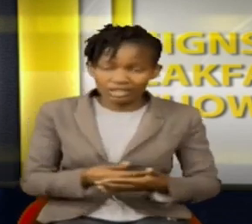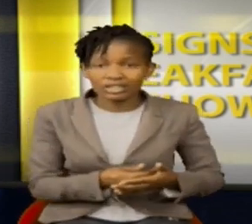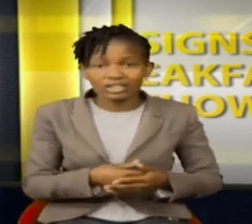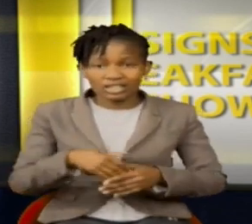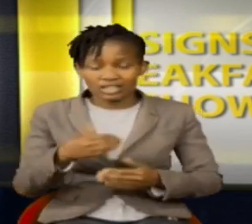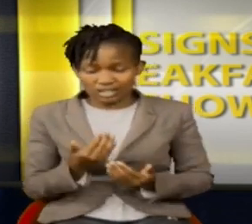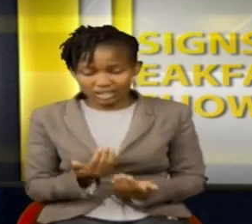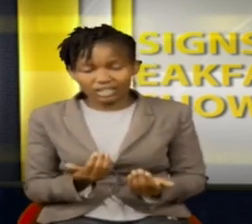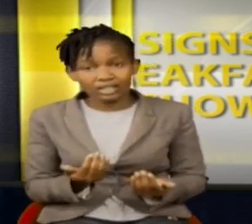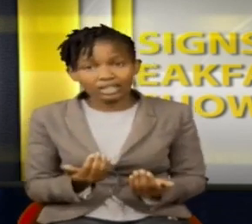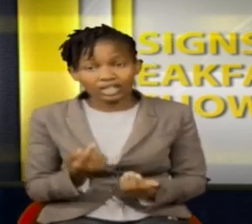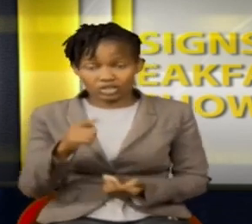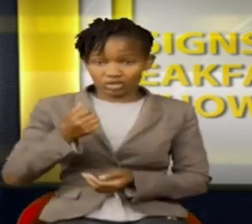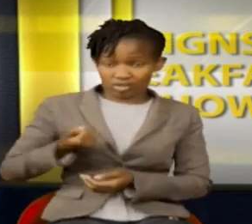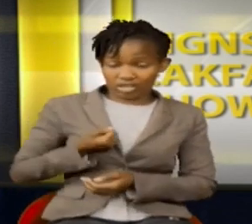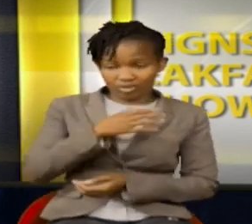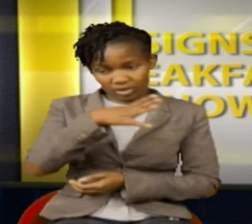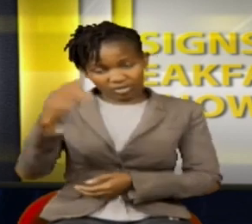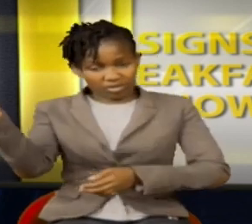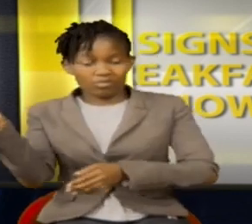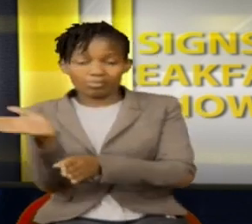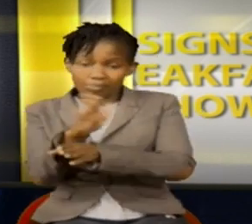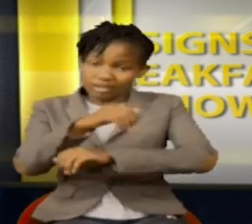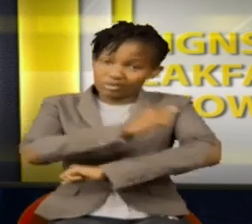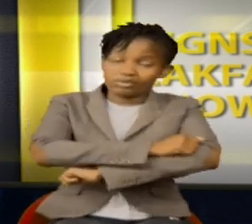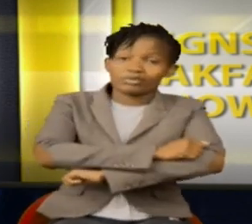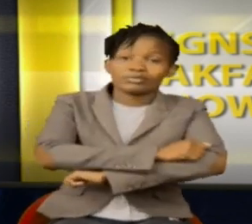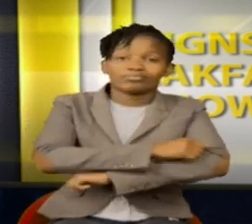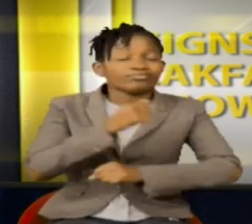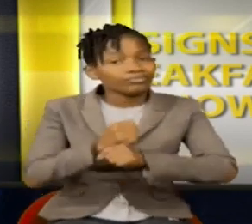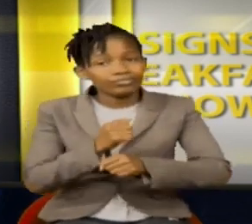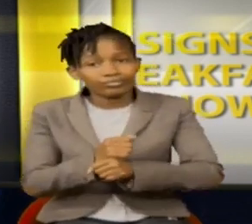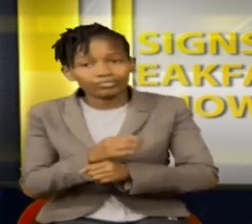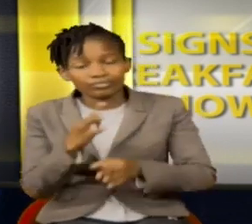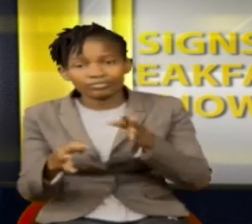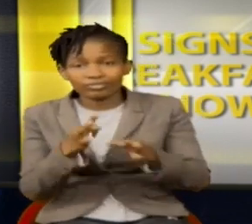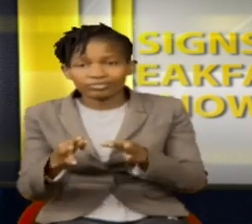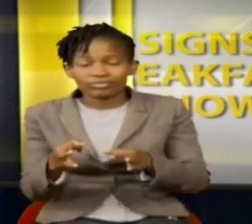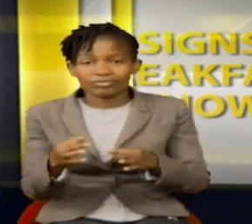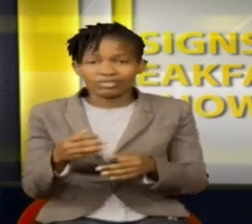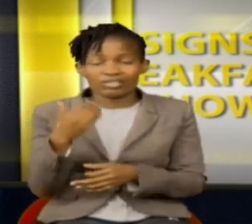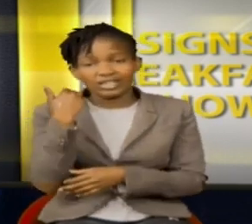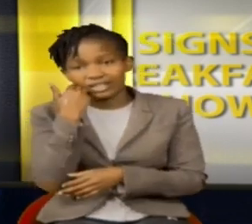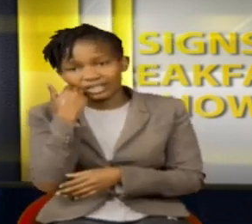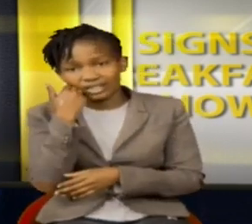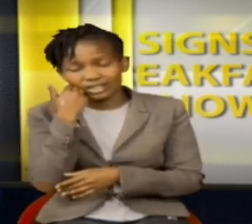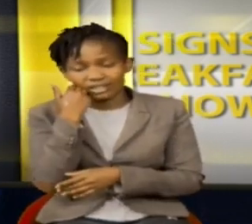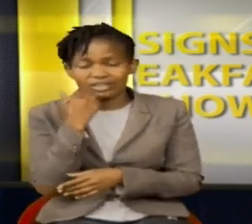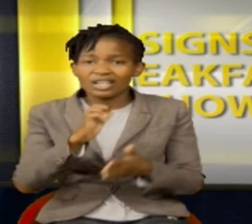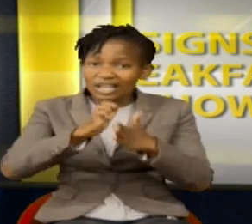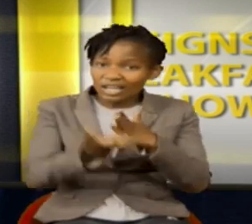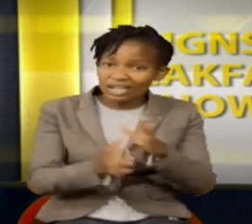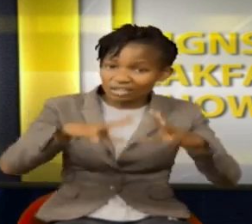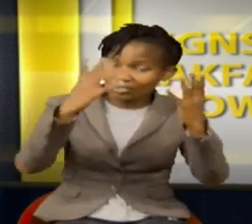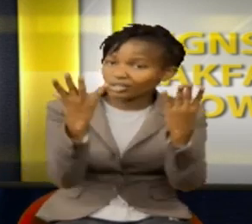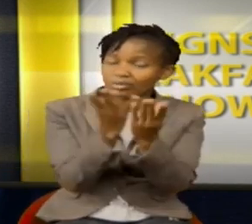atafanya kazi. It's not the end of the world. Even if say you're sick or you've been infected, it's not the end of the world. Life goes on. Tunaona paka